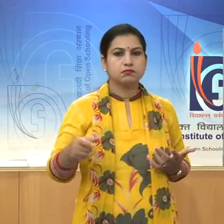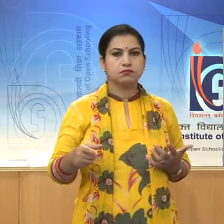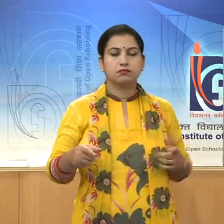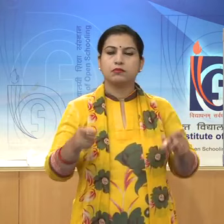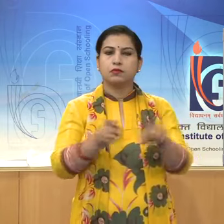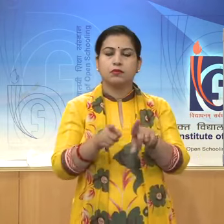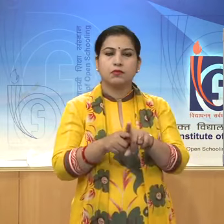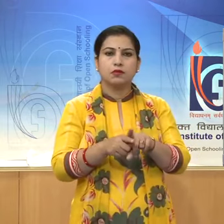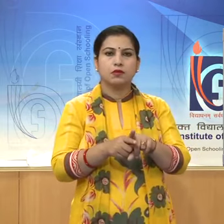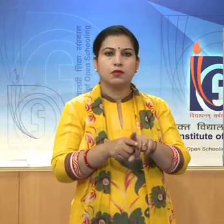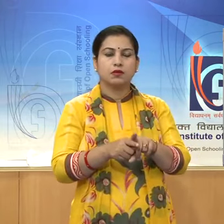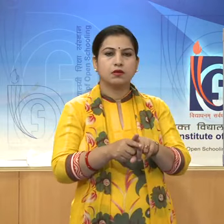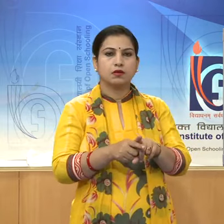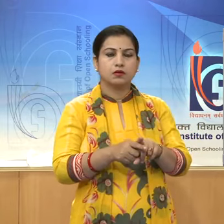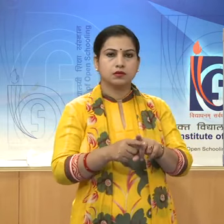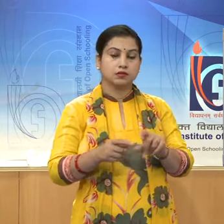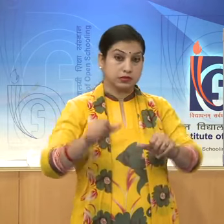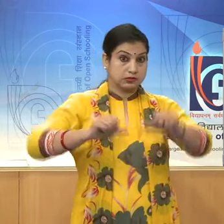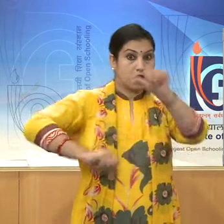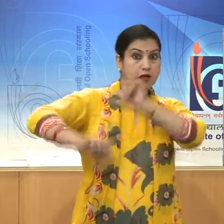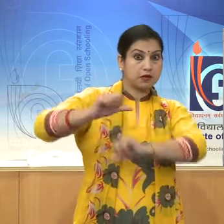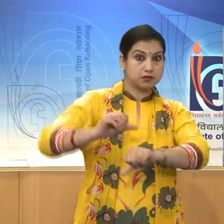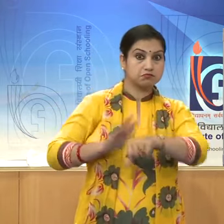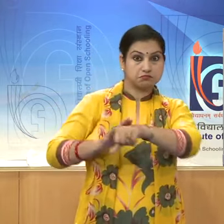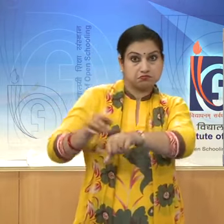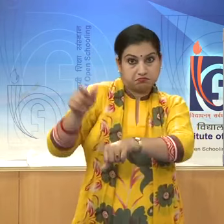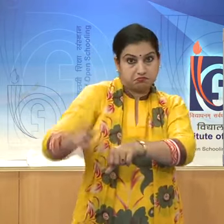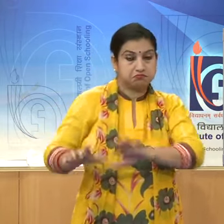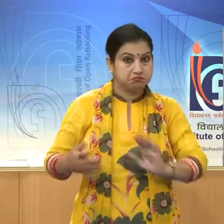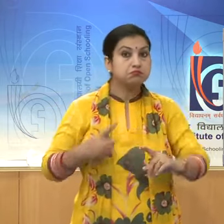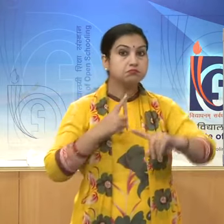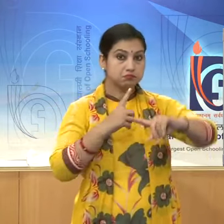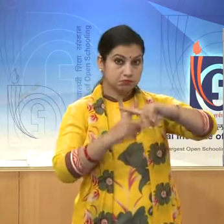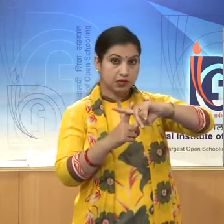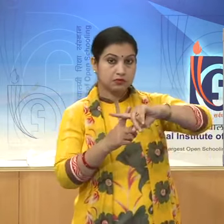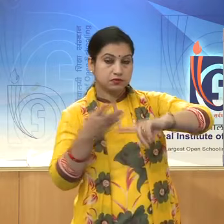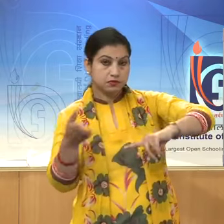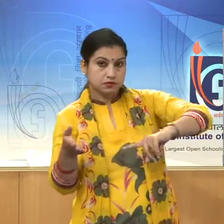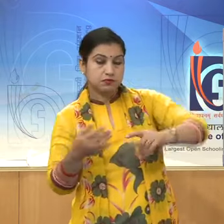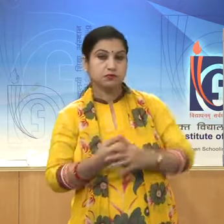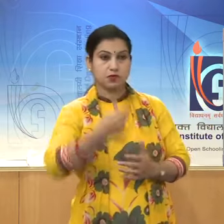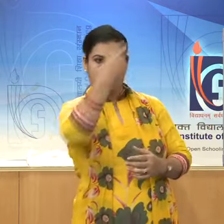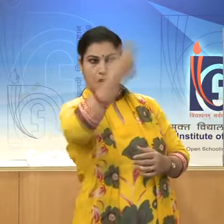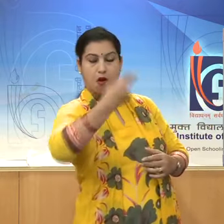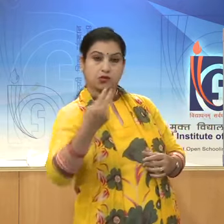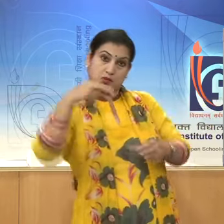both as scientist and artist.